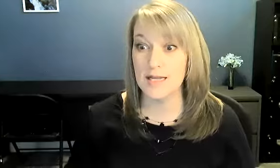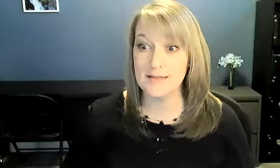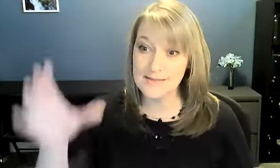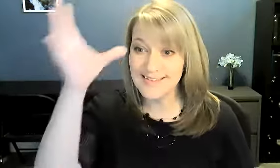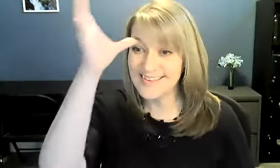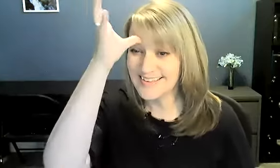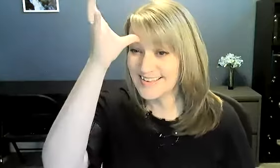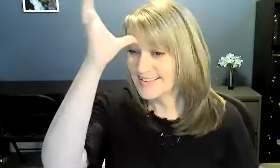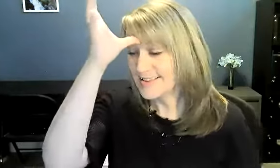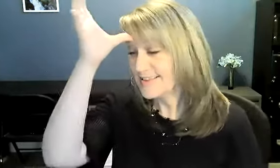is.